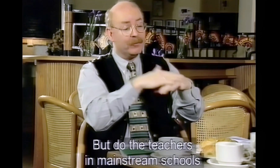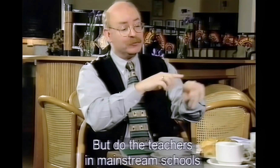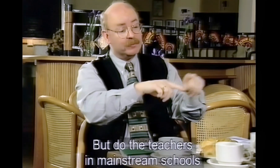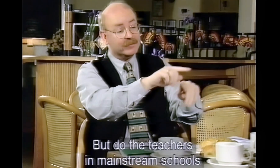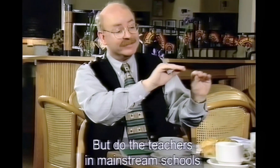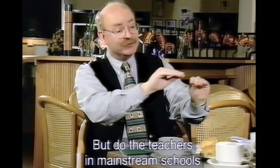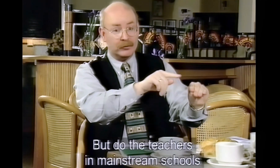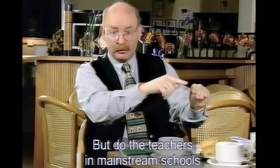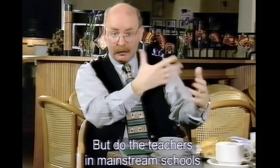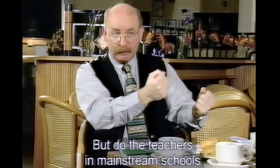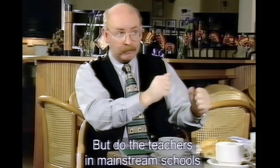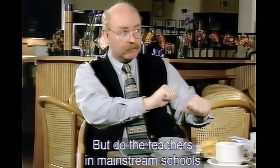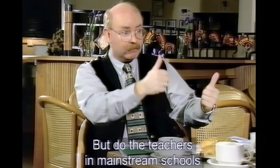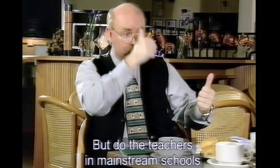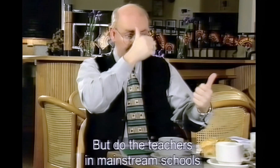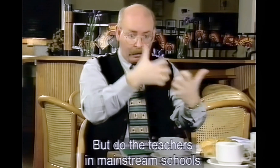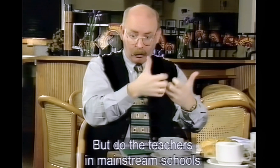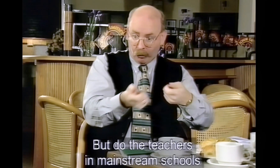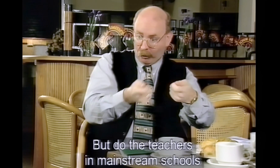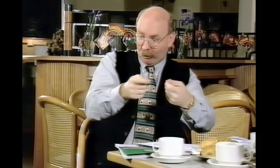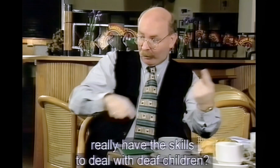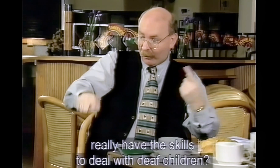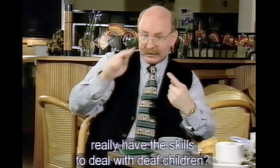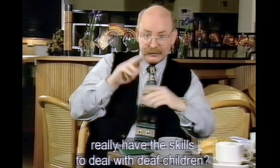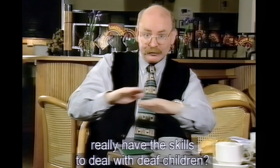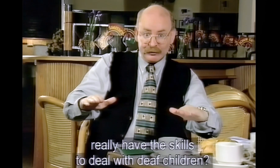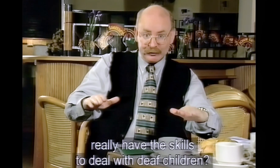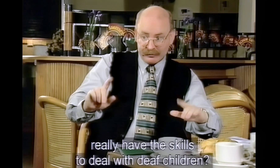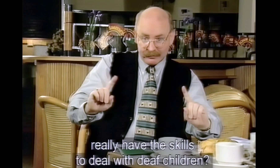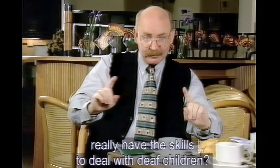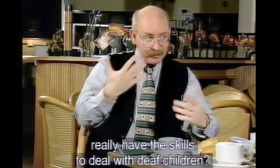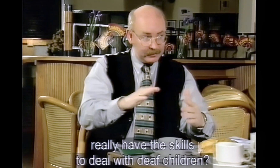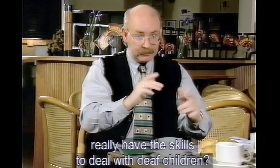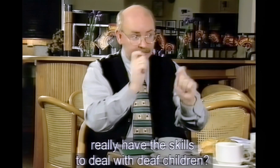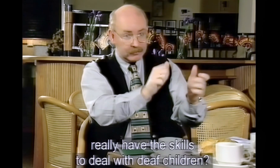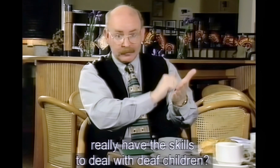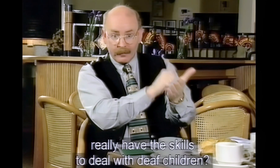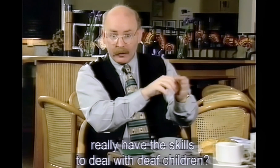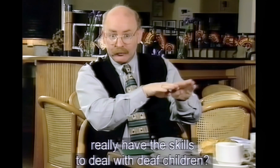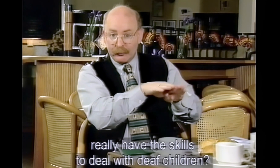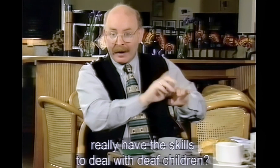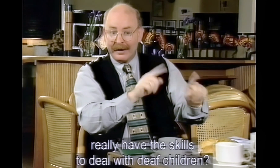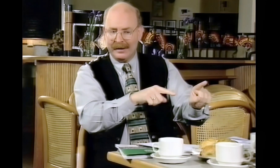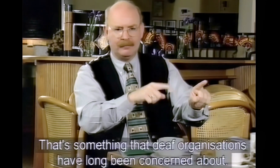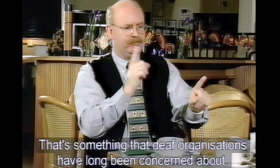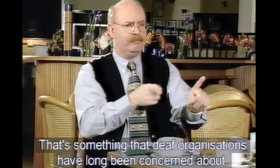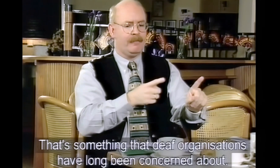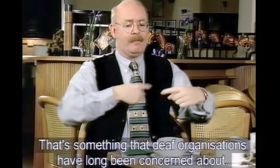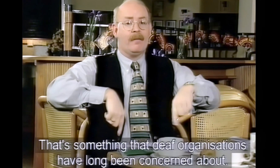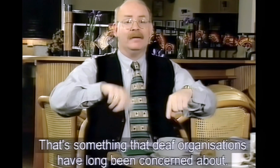the teachers in mainstream schools really have the skills to deal with deaf children? Have they been properly trained? Well, that's